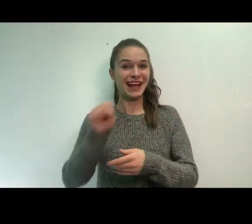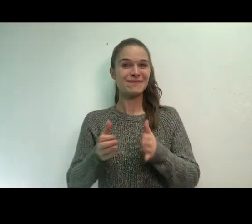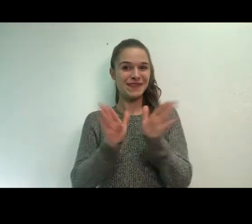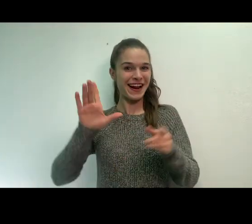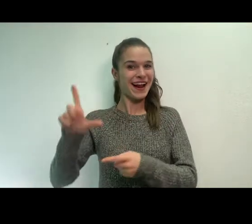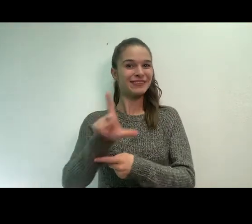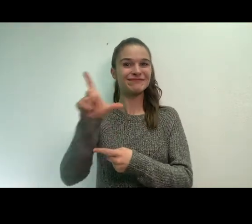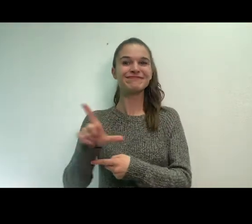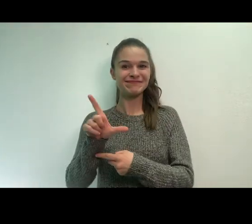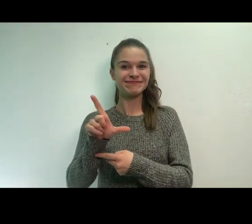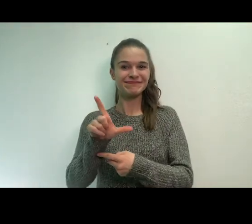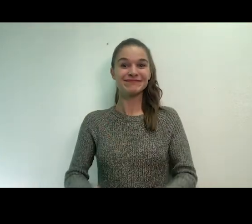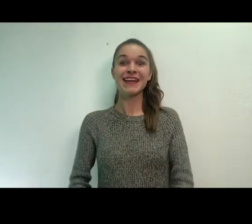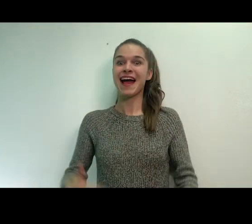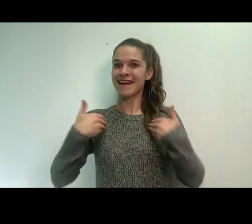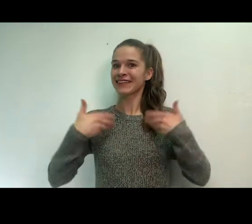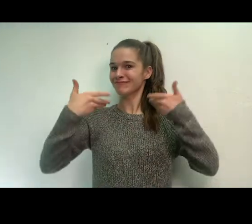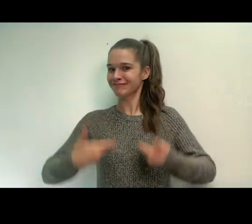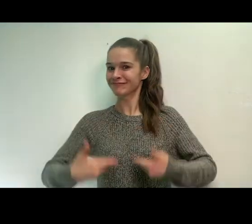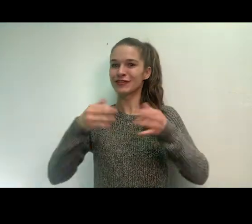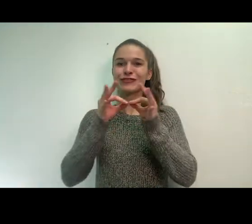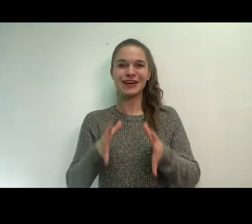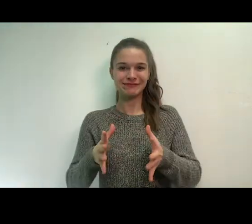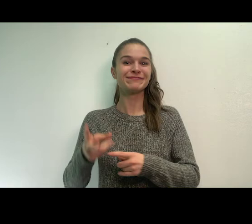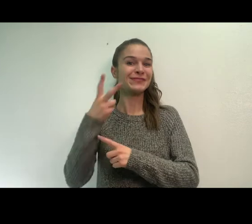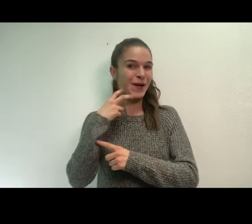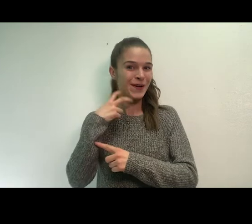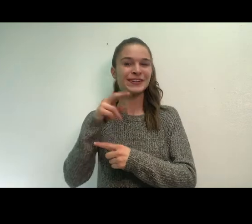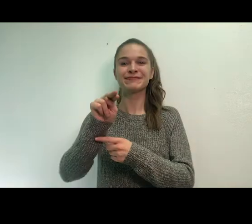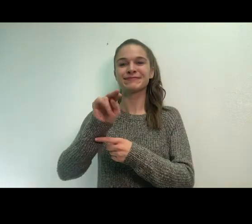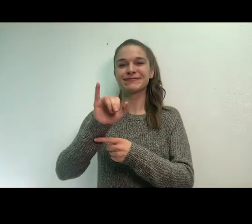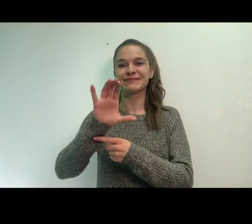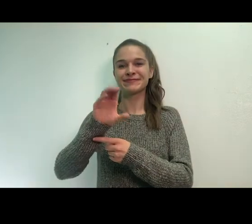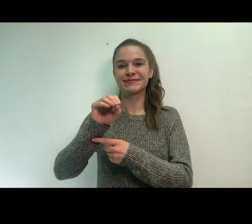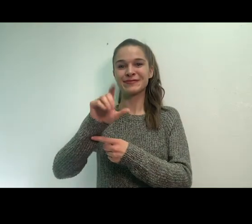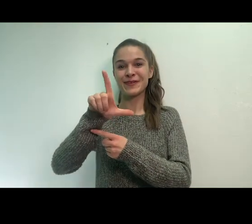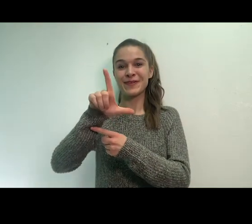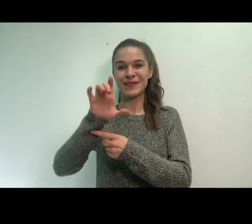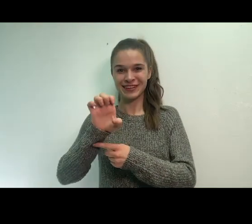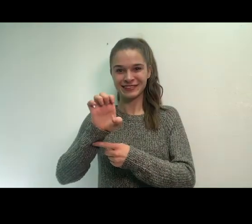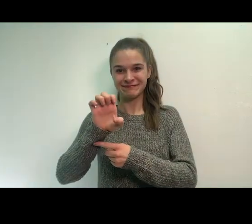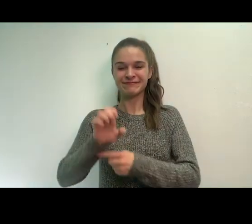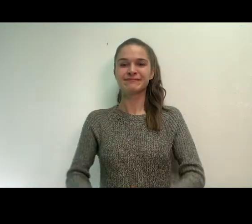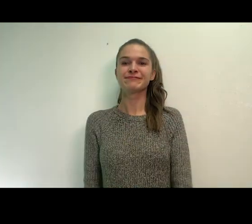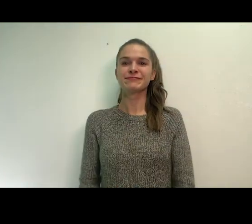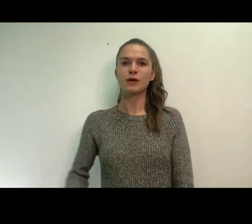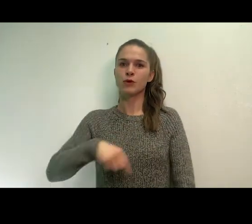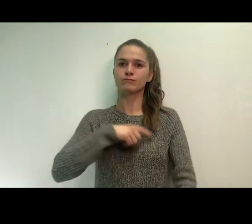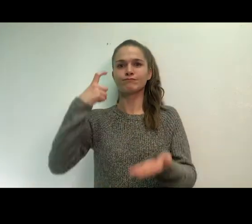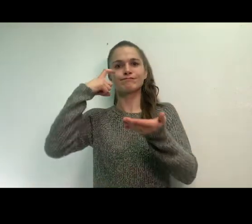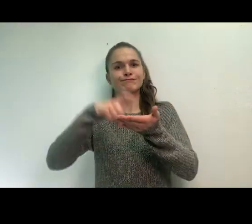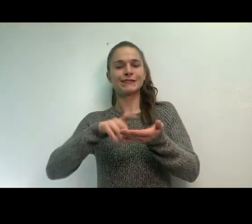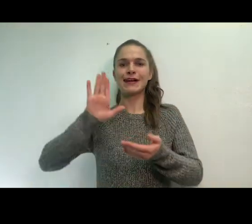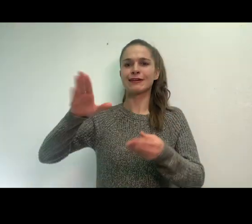Library. And we're also joined by our interpreter, Nicole. And we're here sharing stories and songs on Treaty